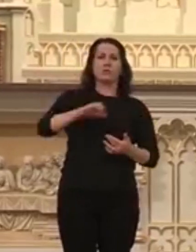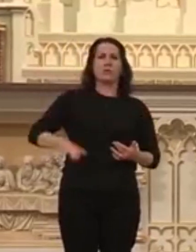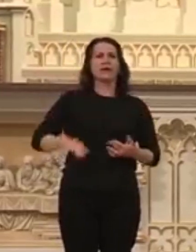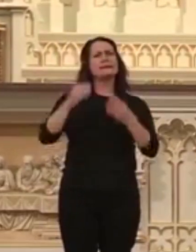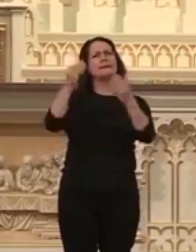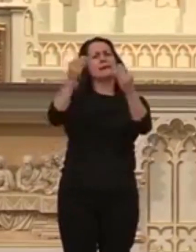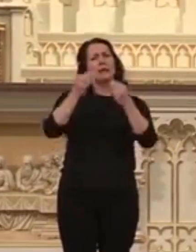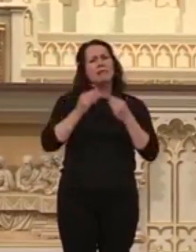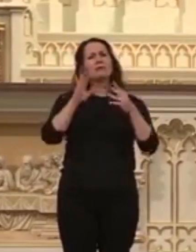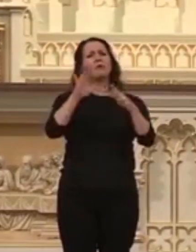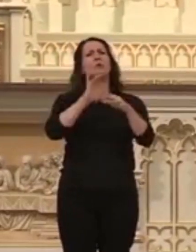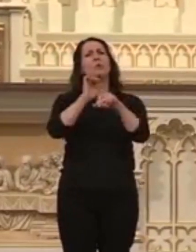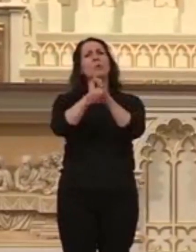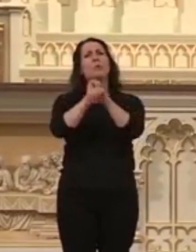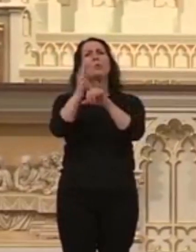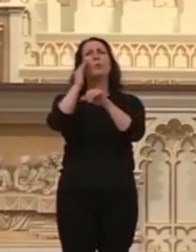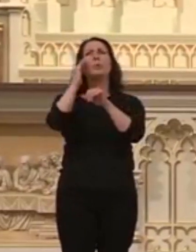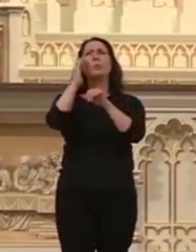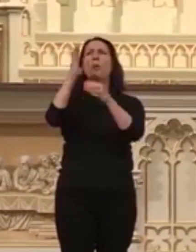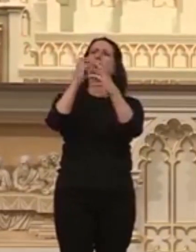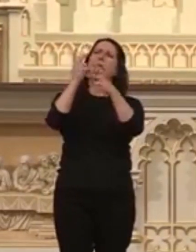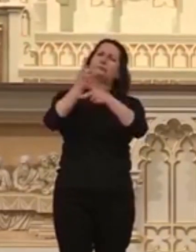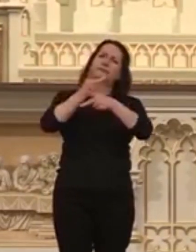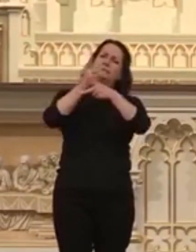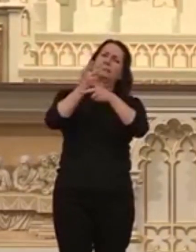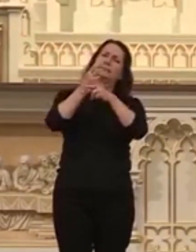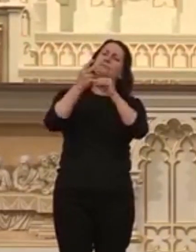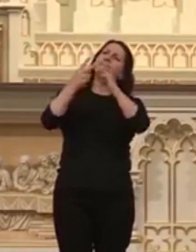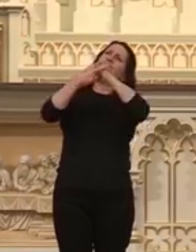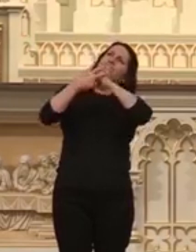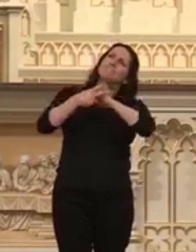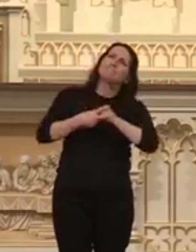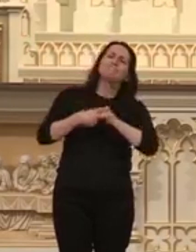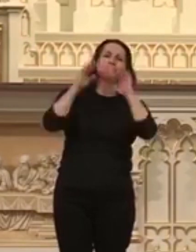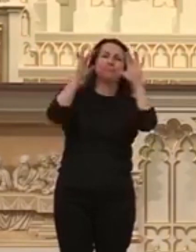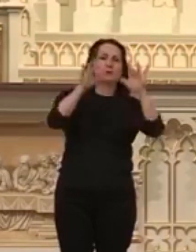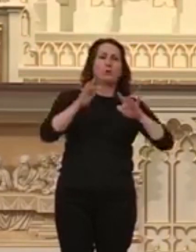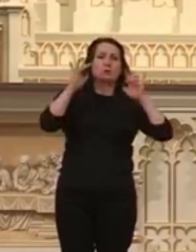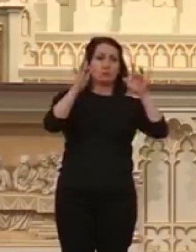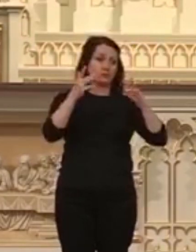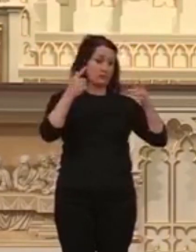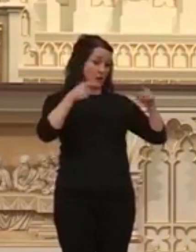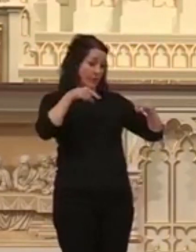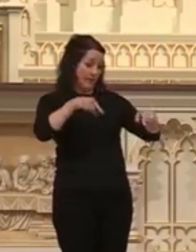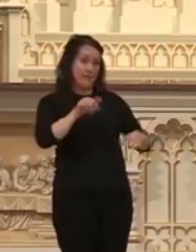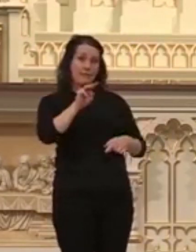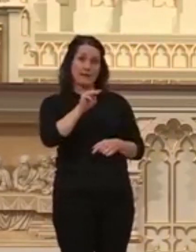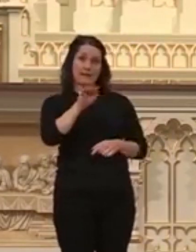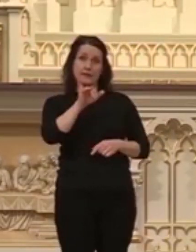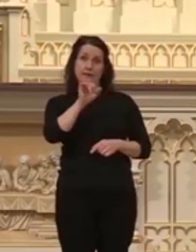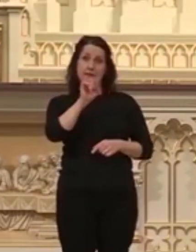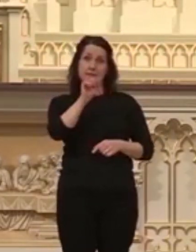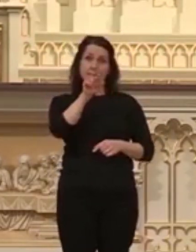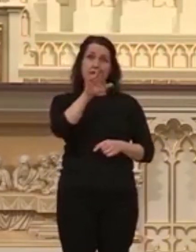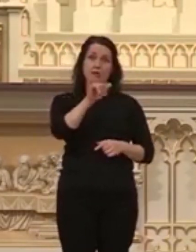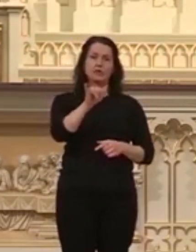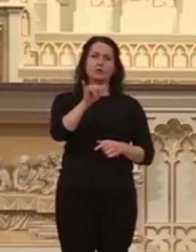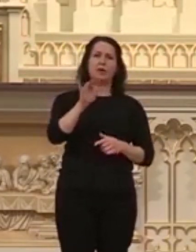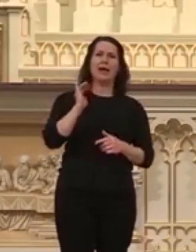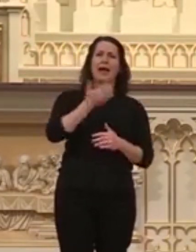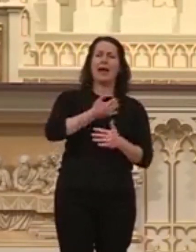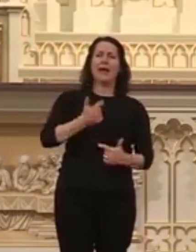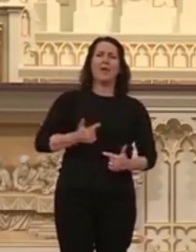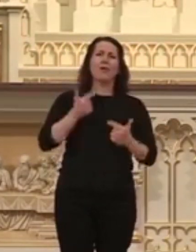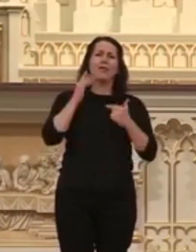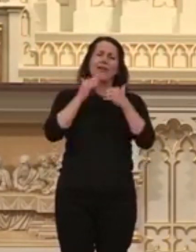the work of your mercy, that by partaking of this mystery, we may have a life